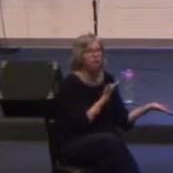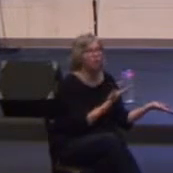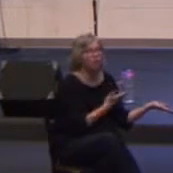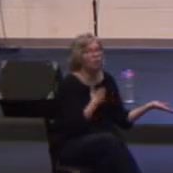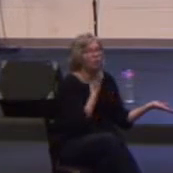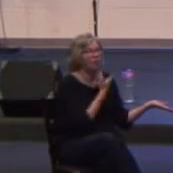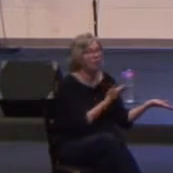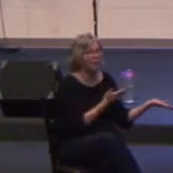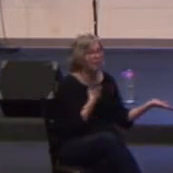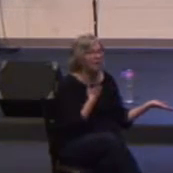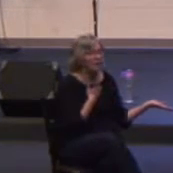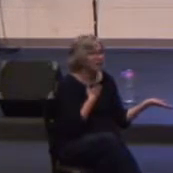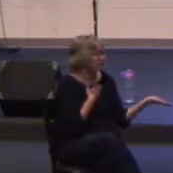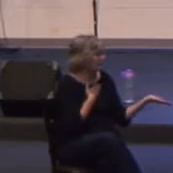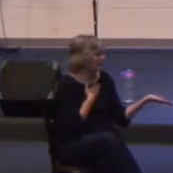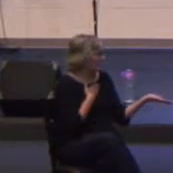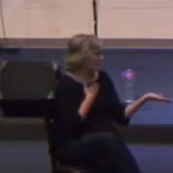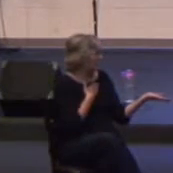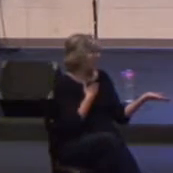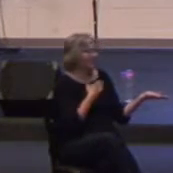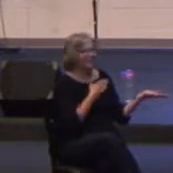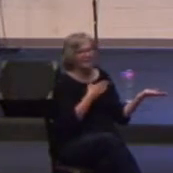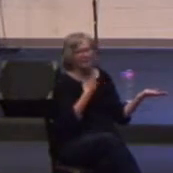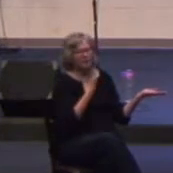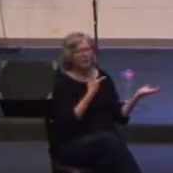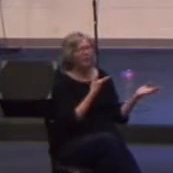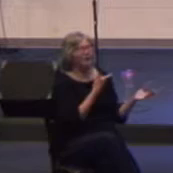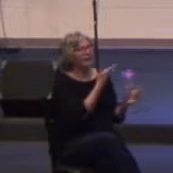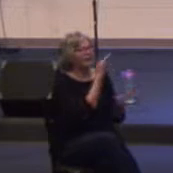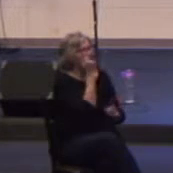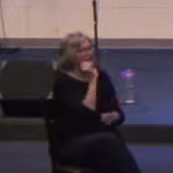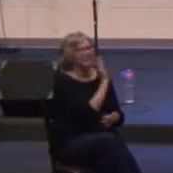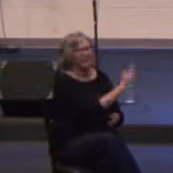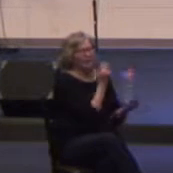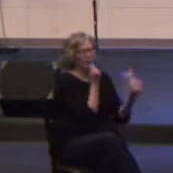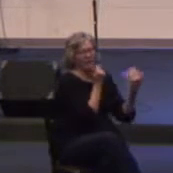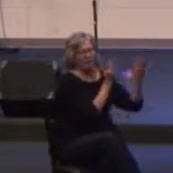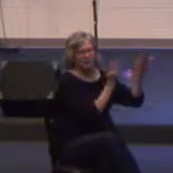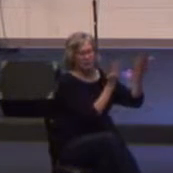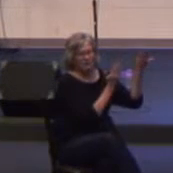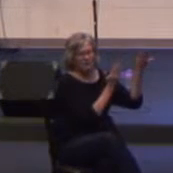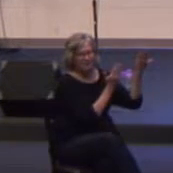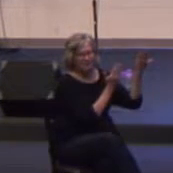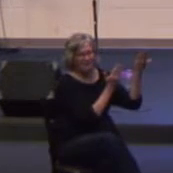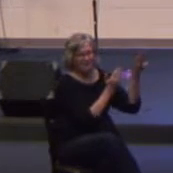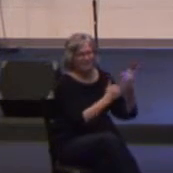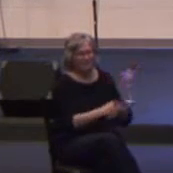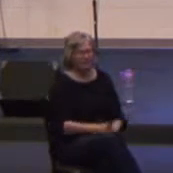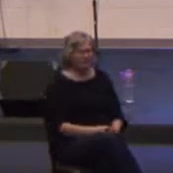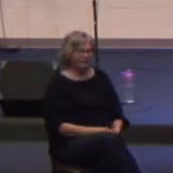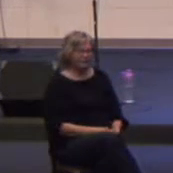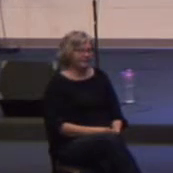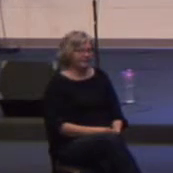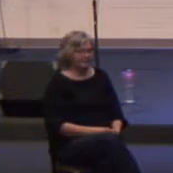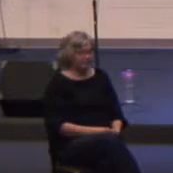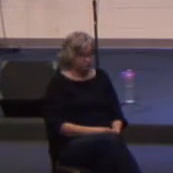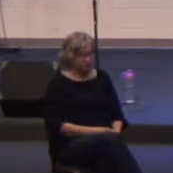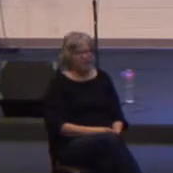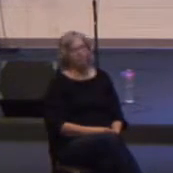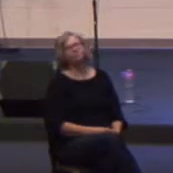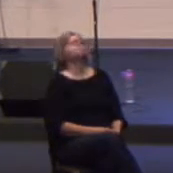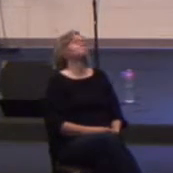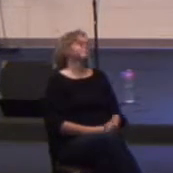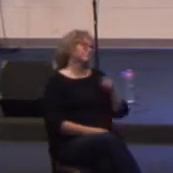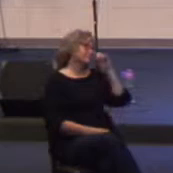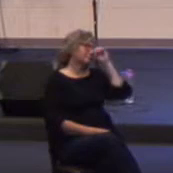by having or not having. The joy comes because of their gratitude. So, how did this